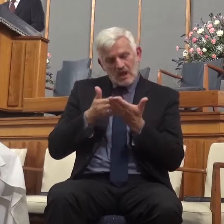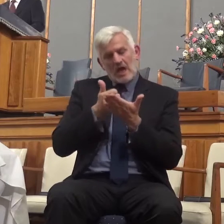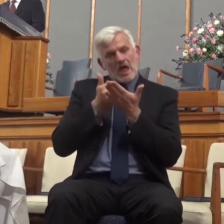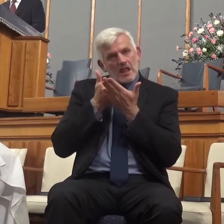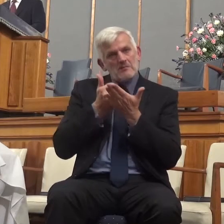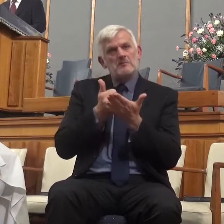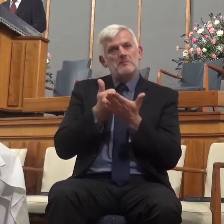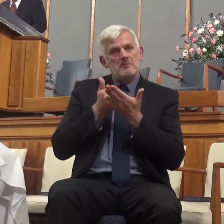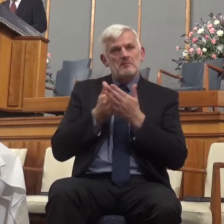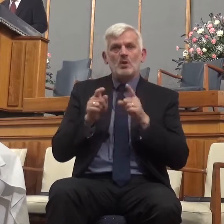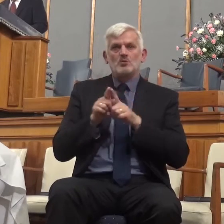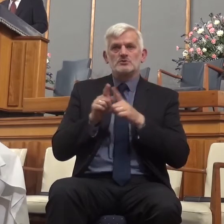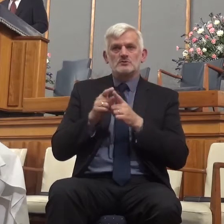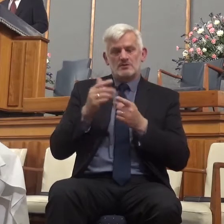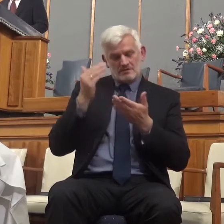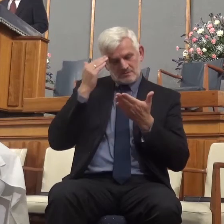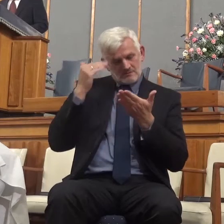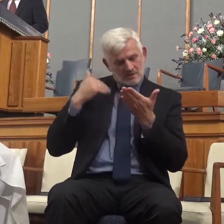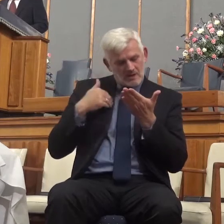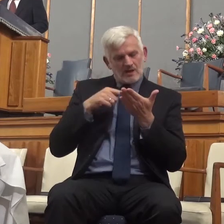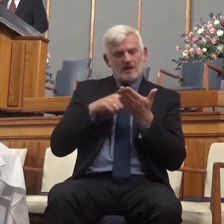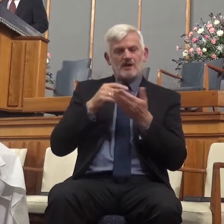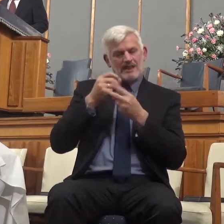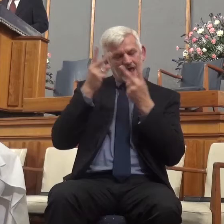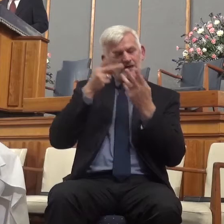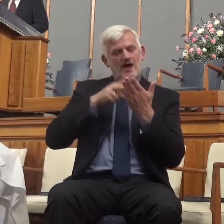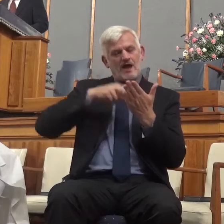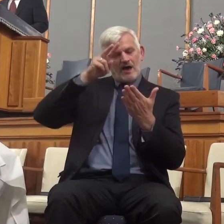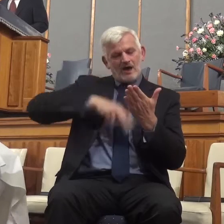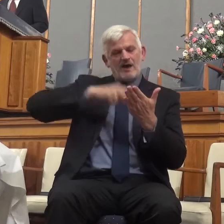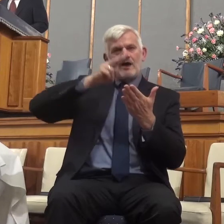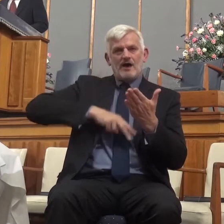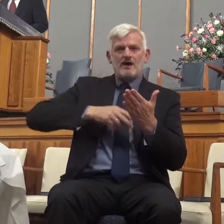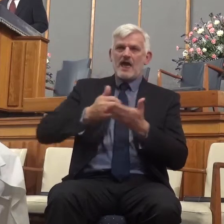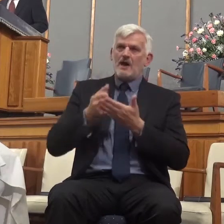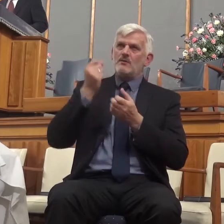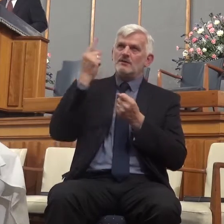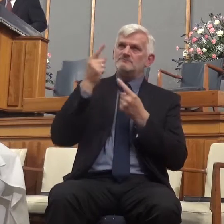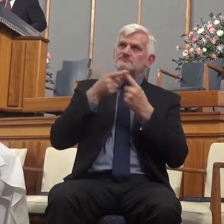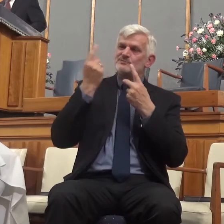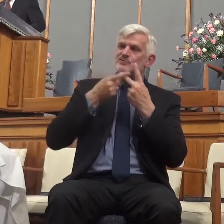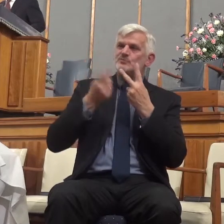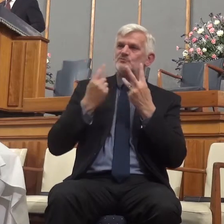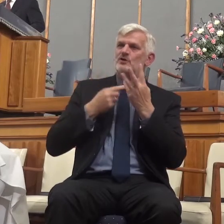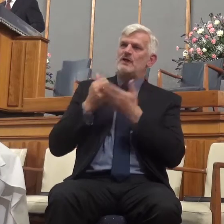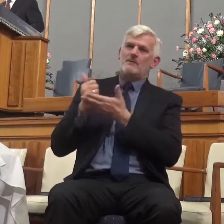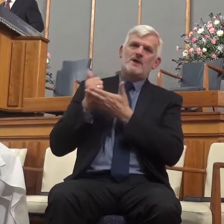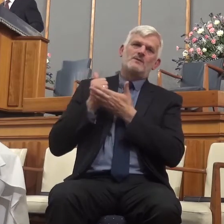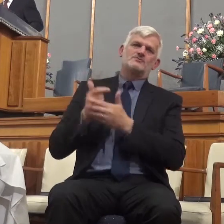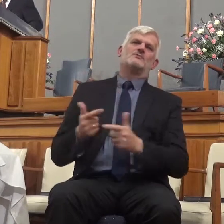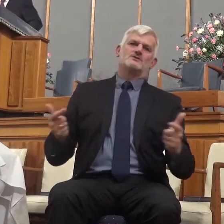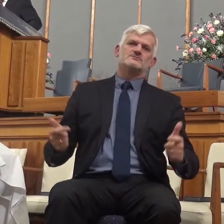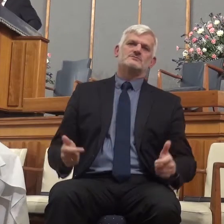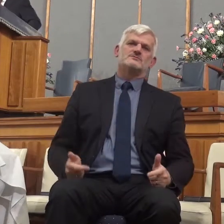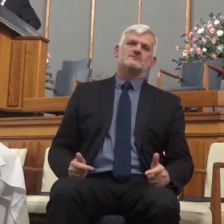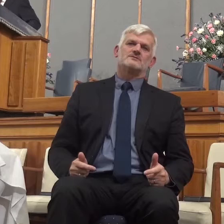by bringing your mind to life and helping you consider all the issues. He will have his help, and you'll